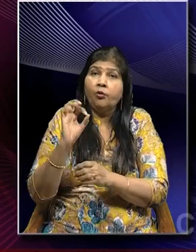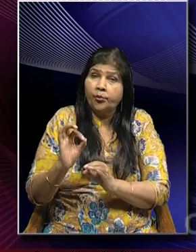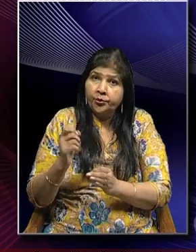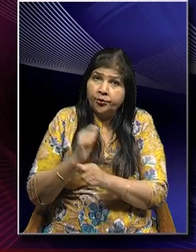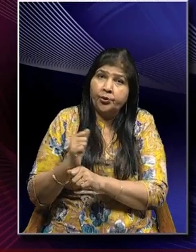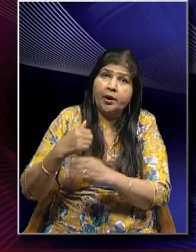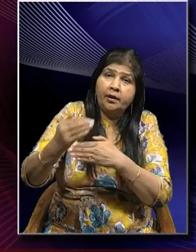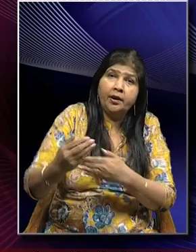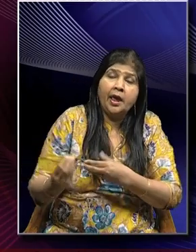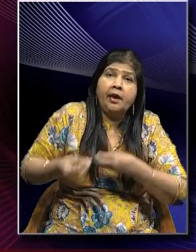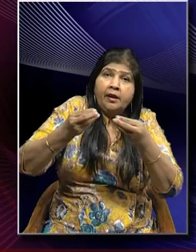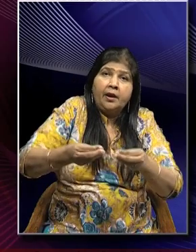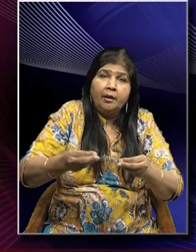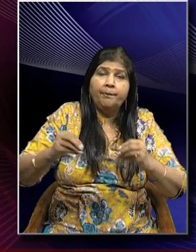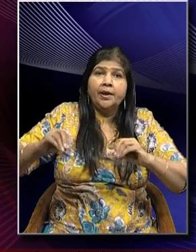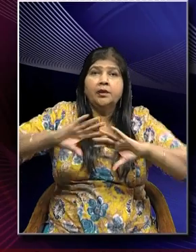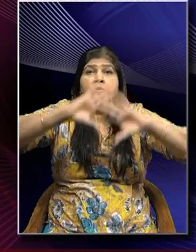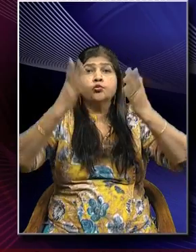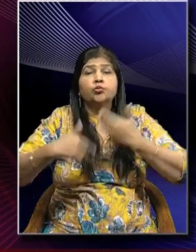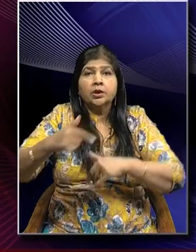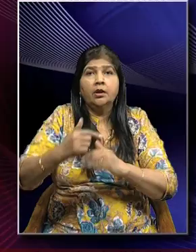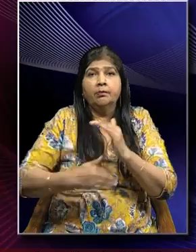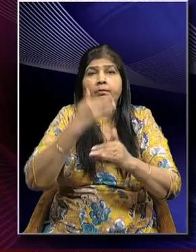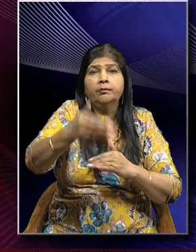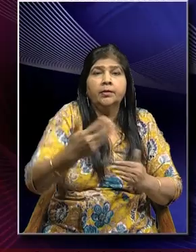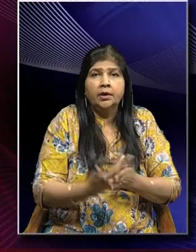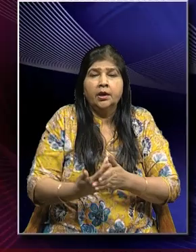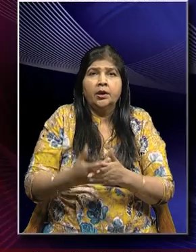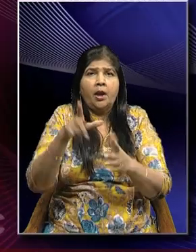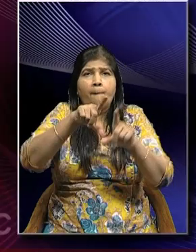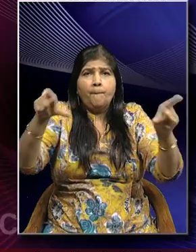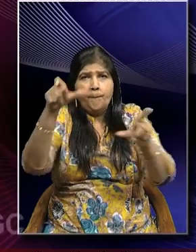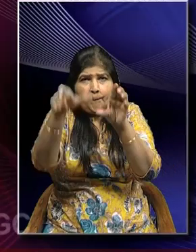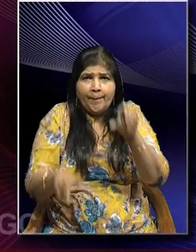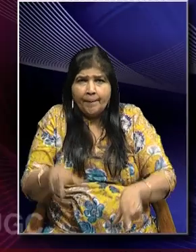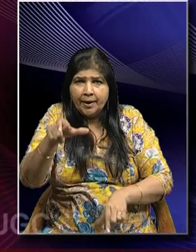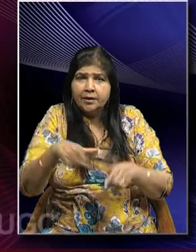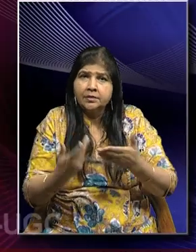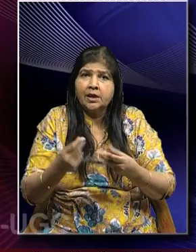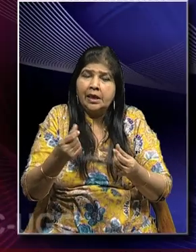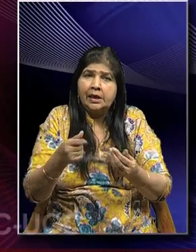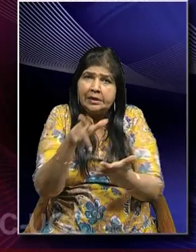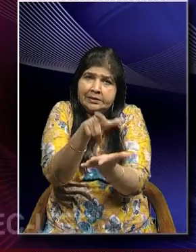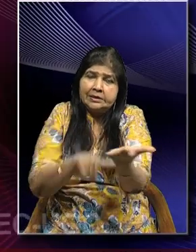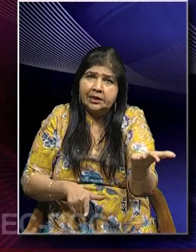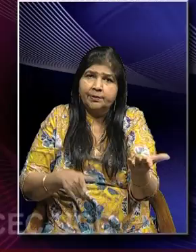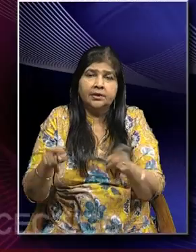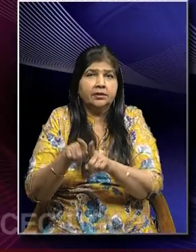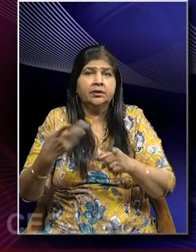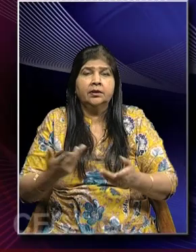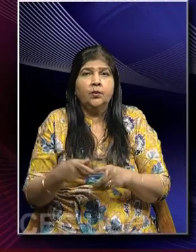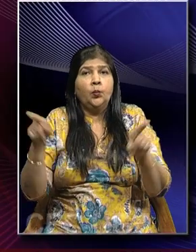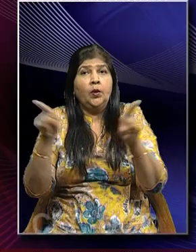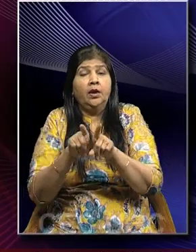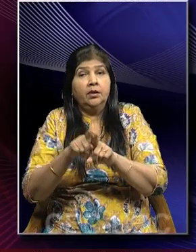looking for something else, something beyond what your balance sheet, what your income statement speaks about. We are